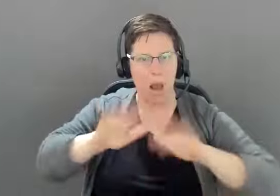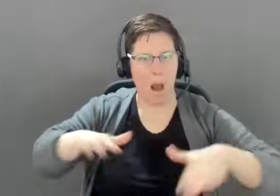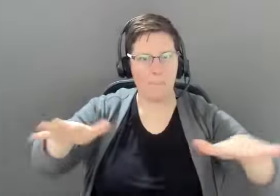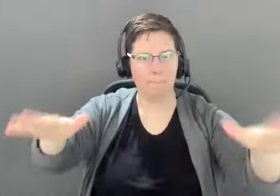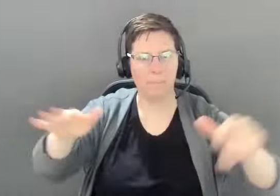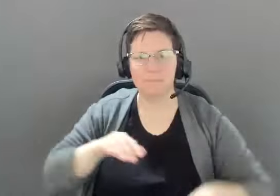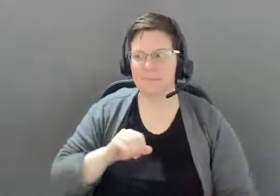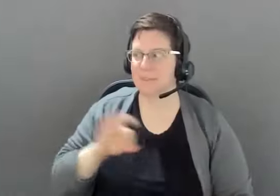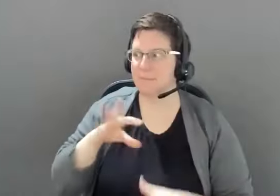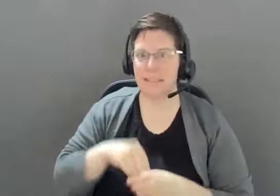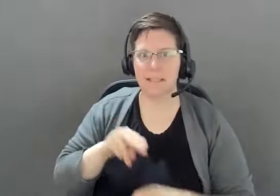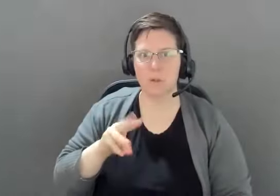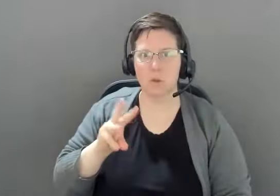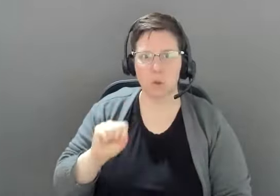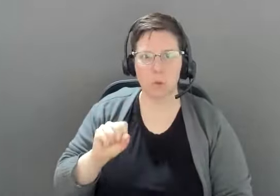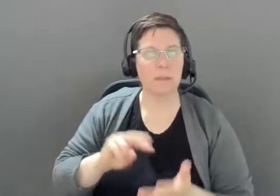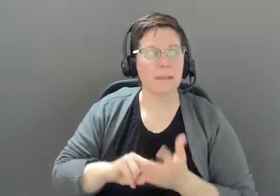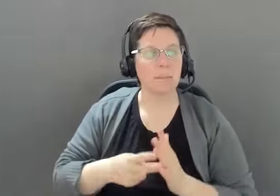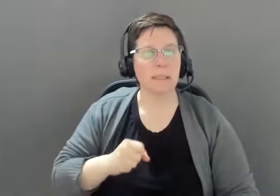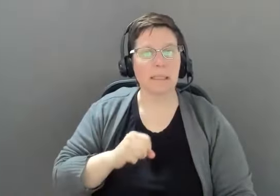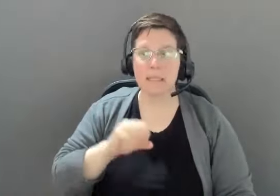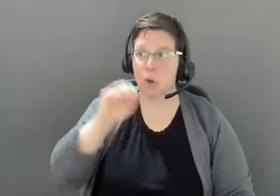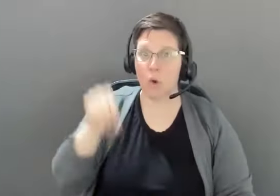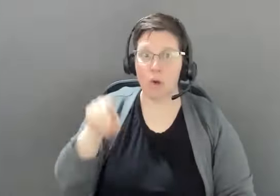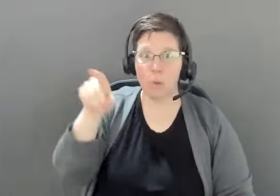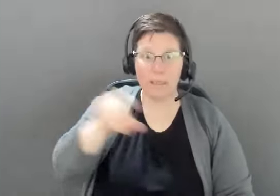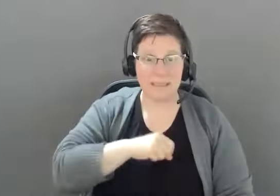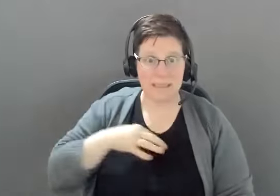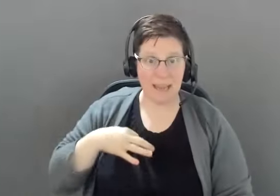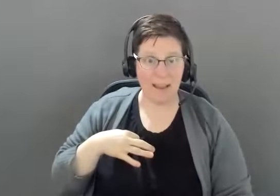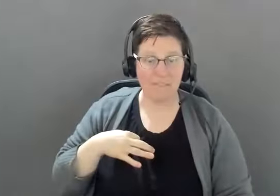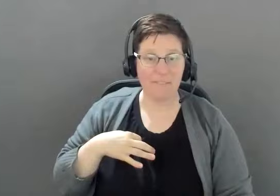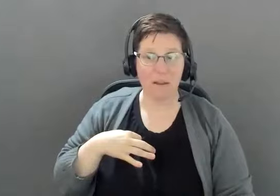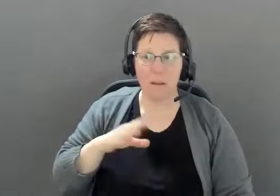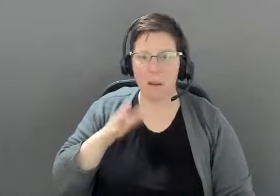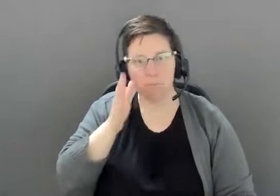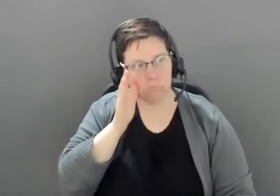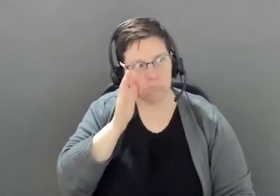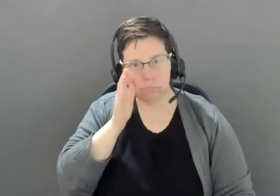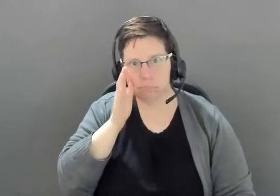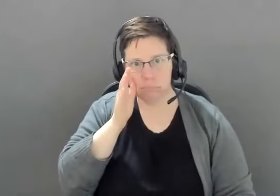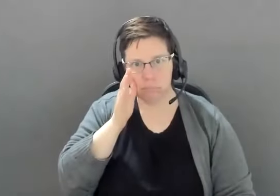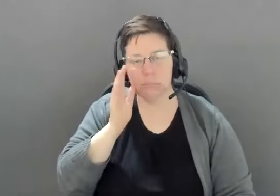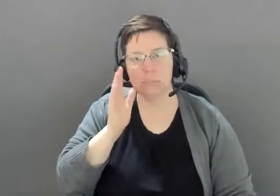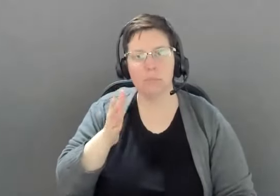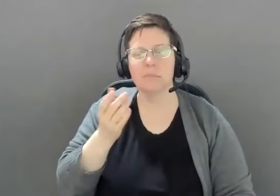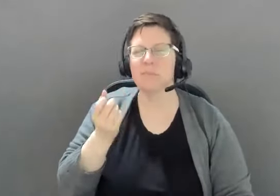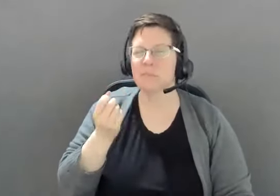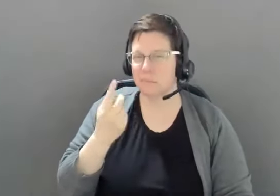news, then staffers in Ottawa and parliamentarians would pay attention. There's a certain legitimacy, I think, that comes along